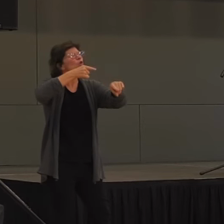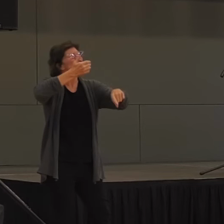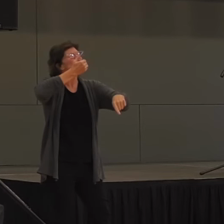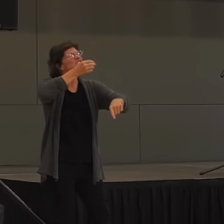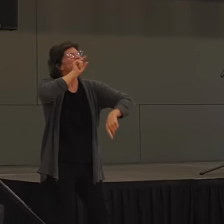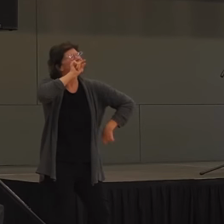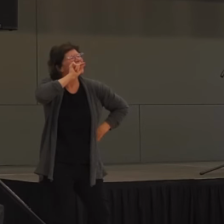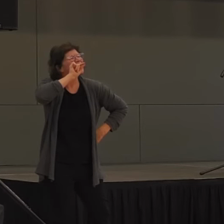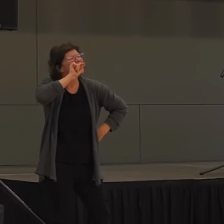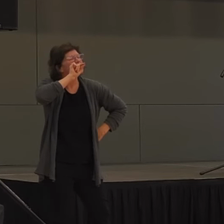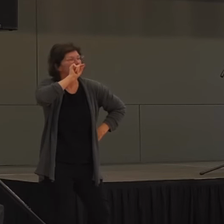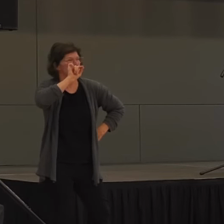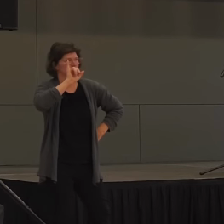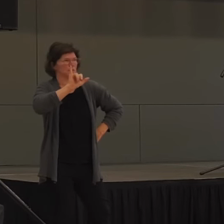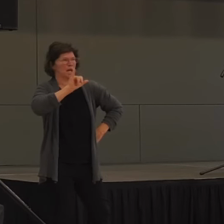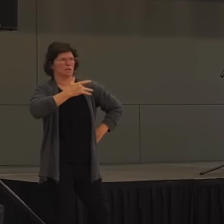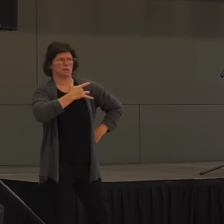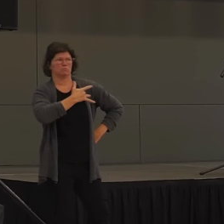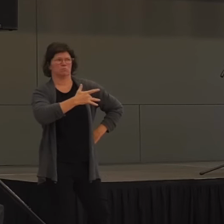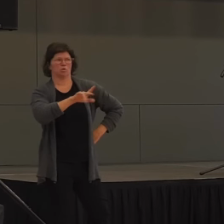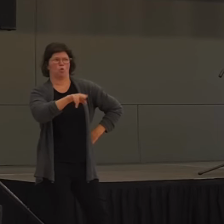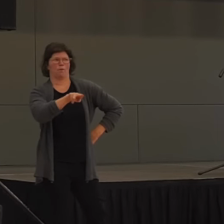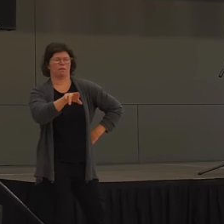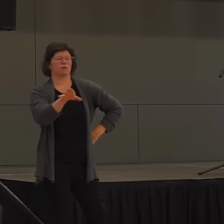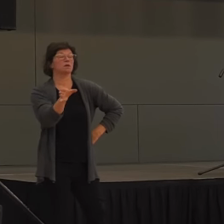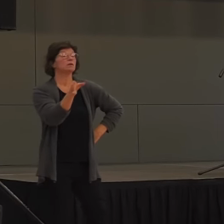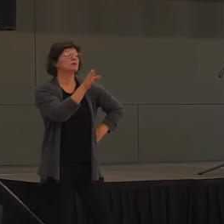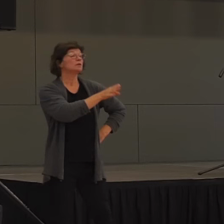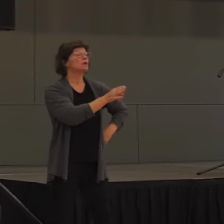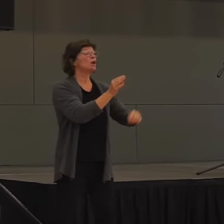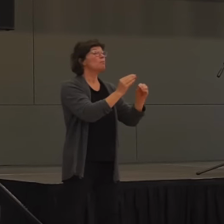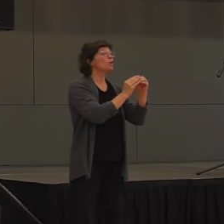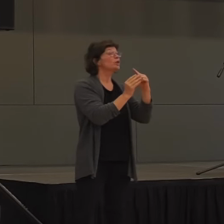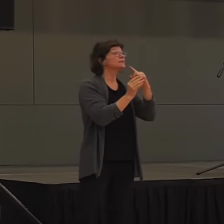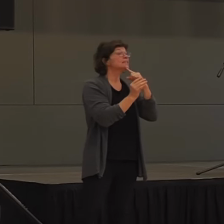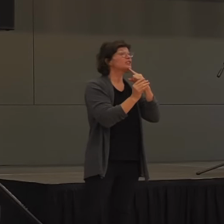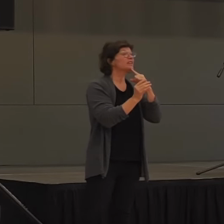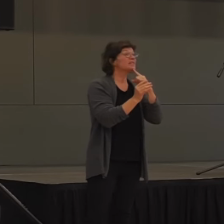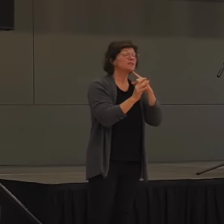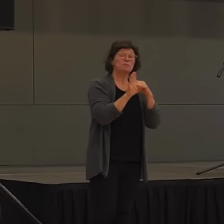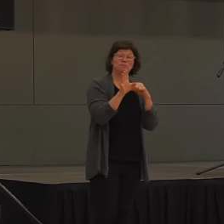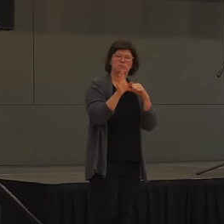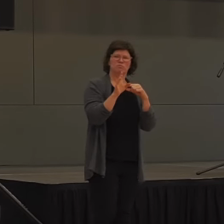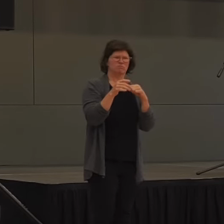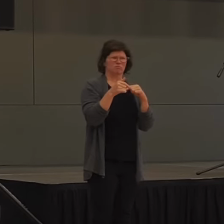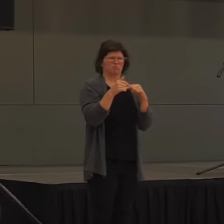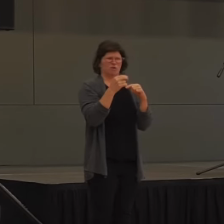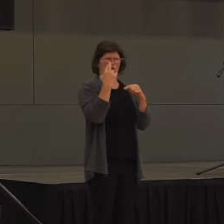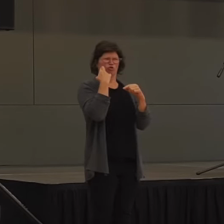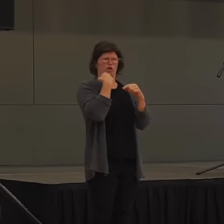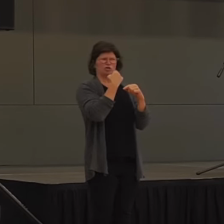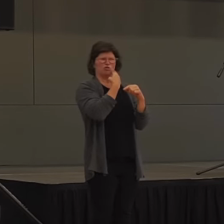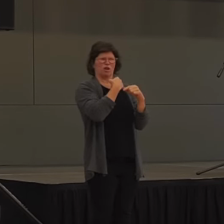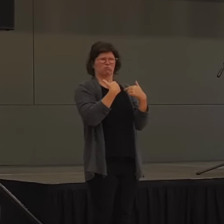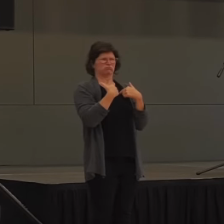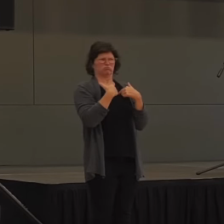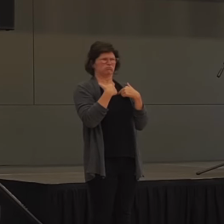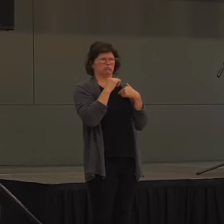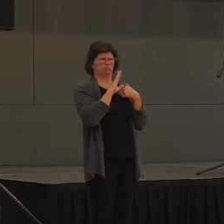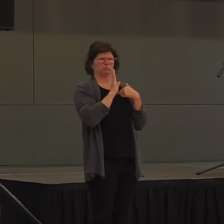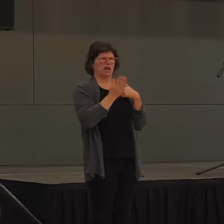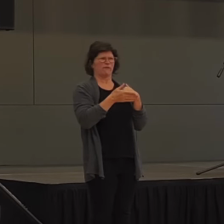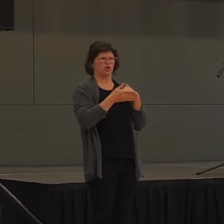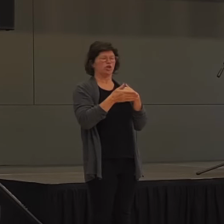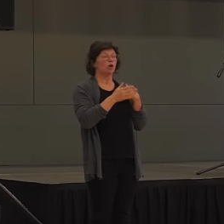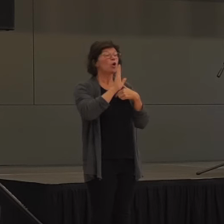chicken." That's normal aging. Something more significant is, "I was never in that restaurant." They forget